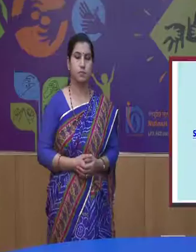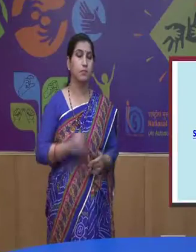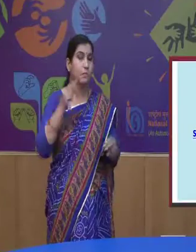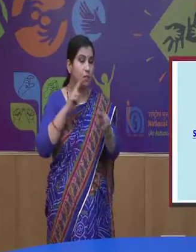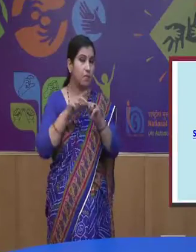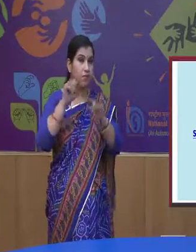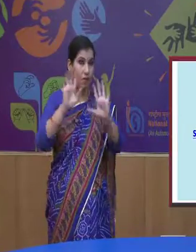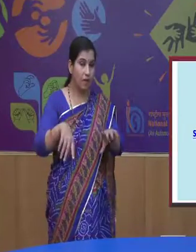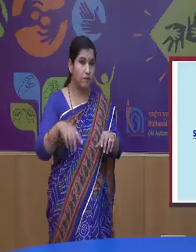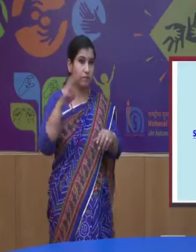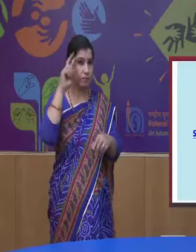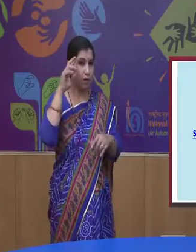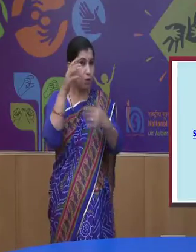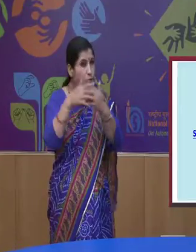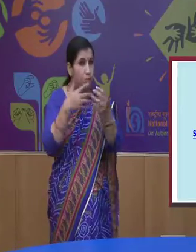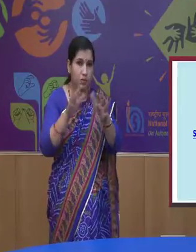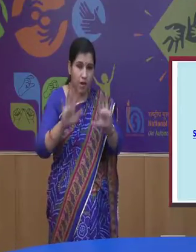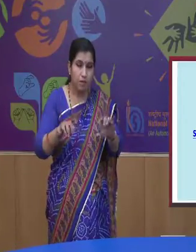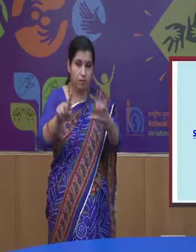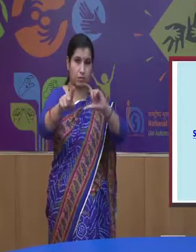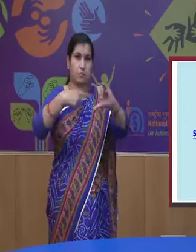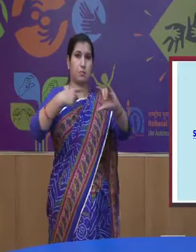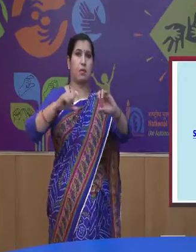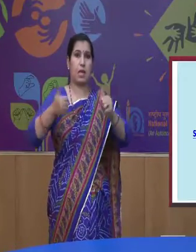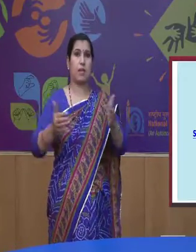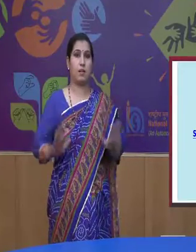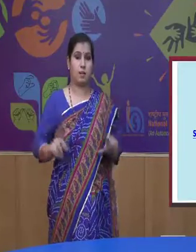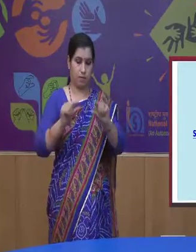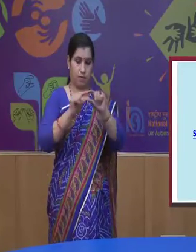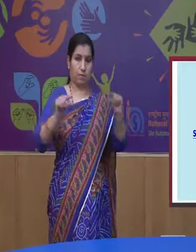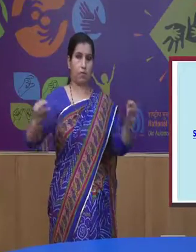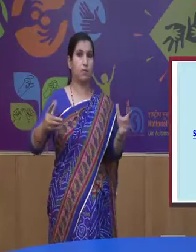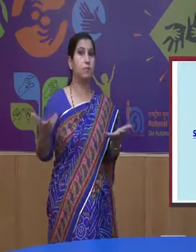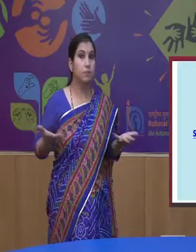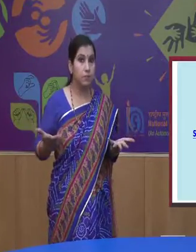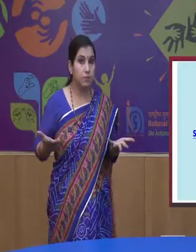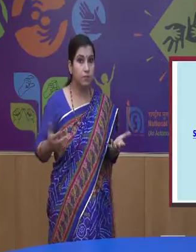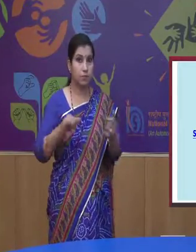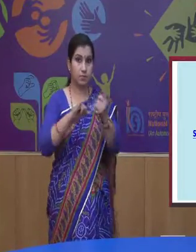If you have any query, you can send email to us at